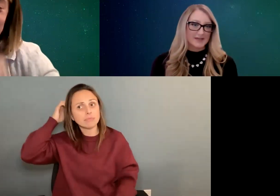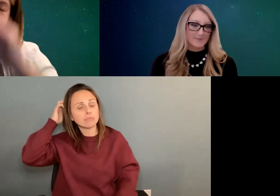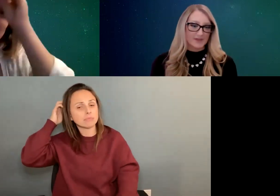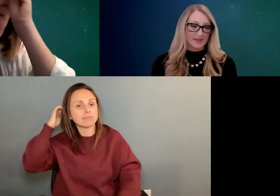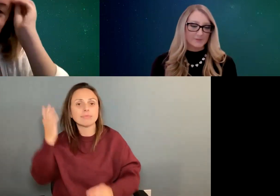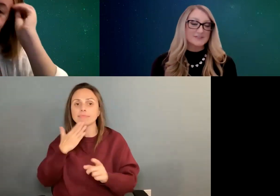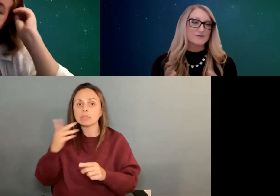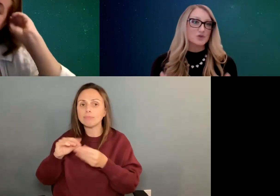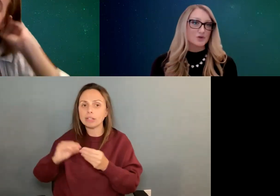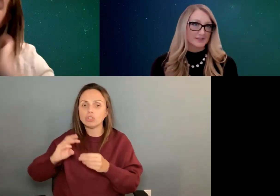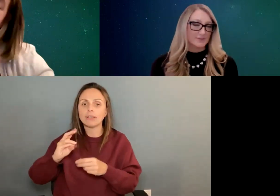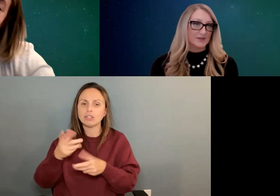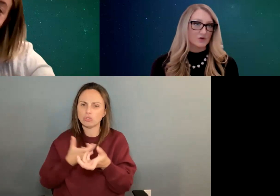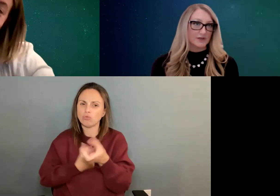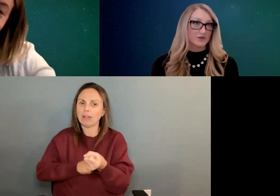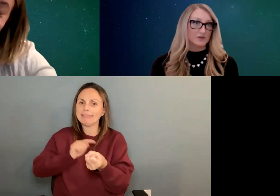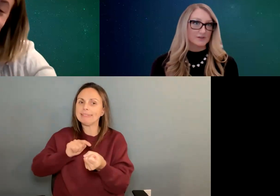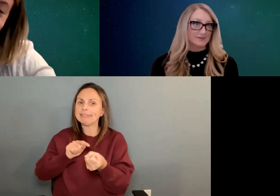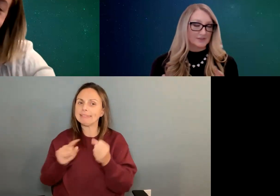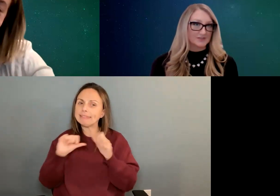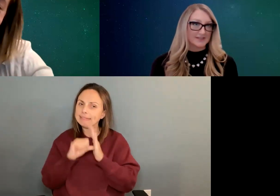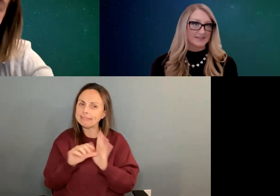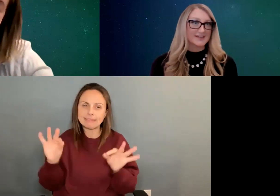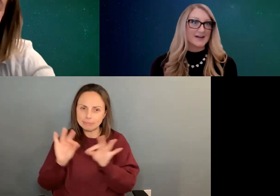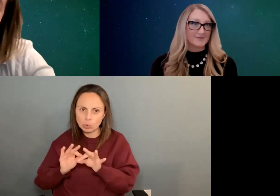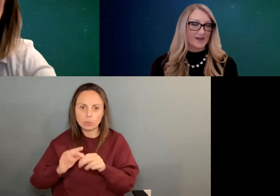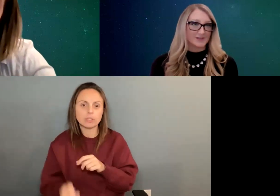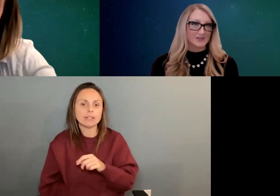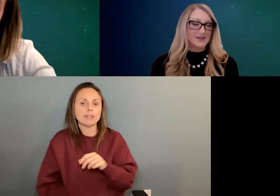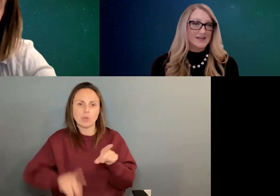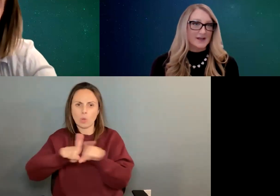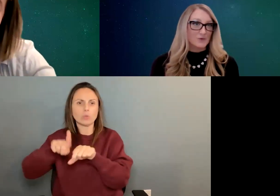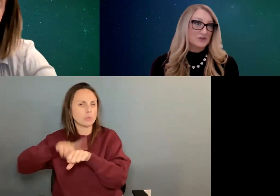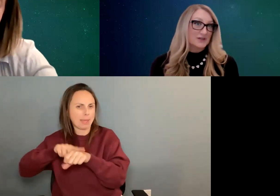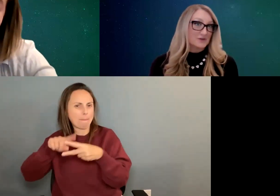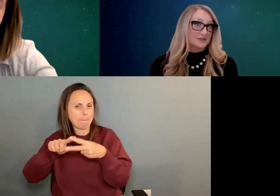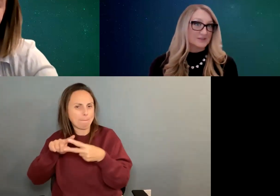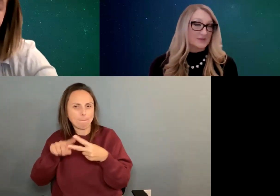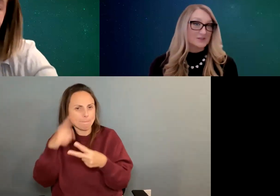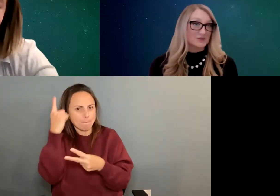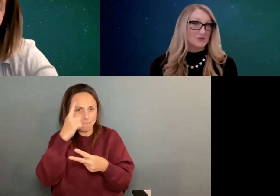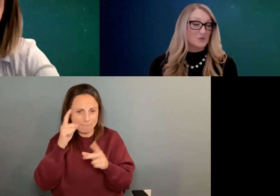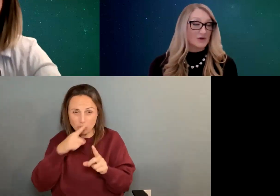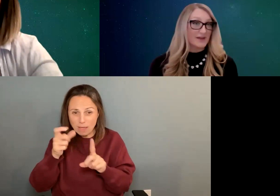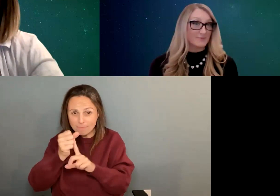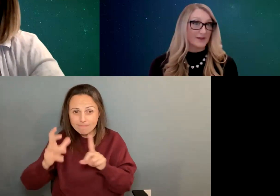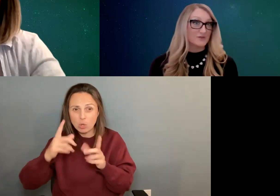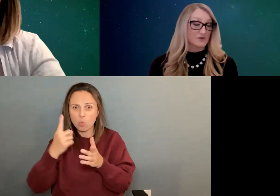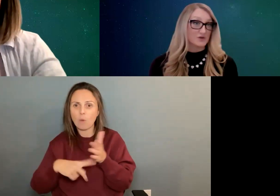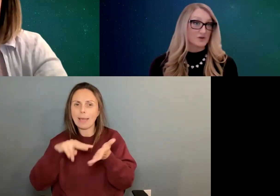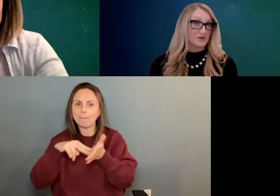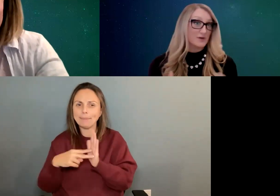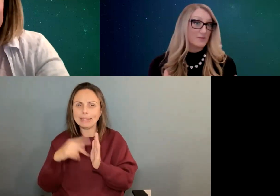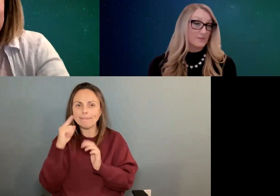mentioned the element of trust being critical as much as that time factor. I'm wondering if you can speak to what that meant